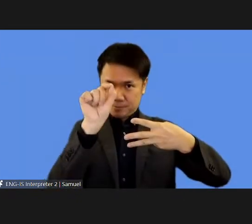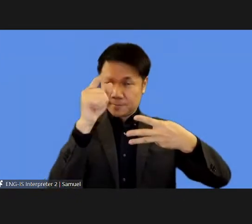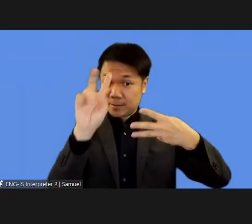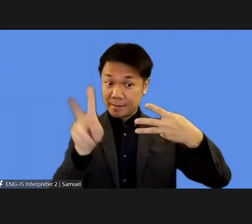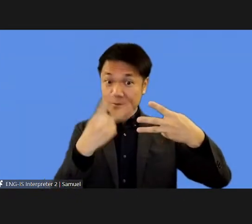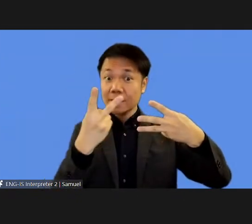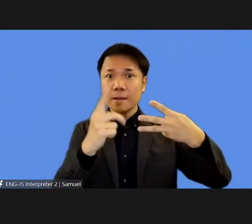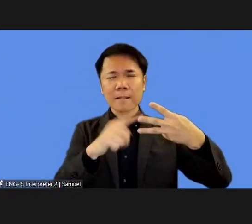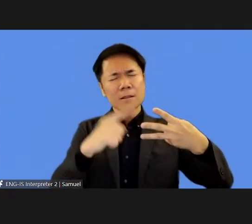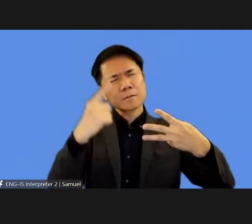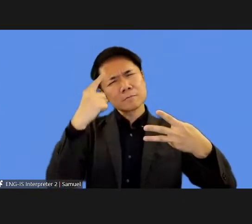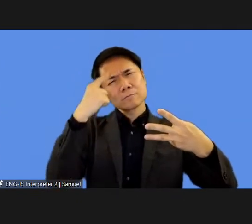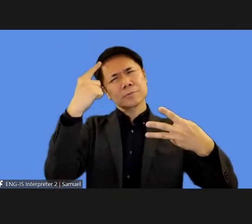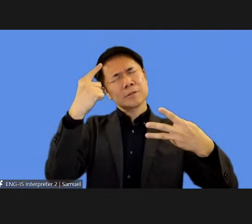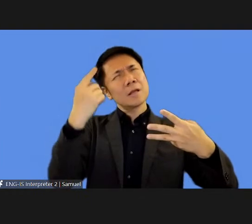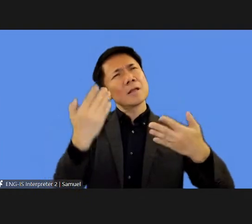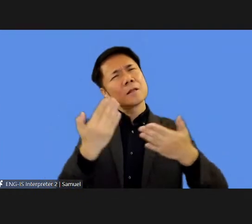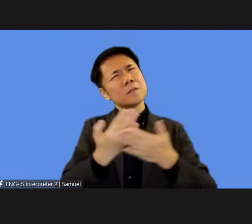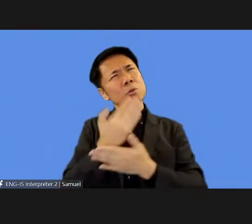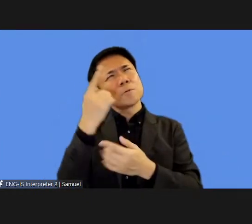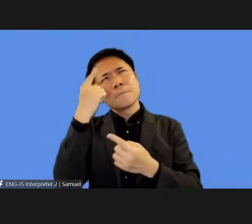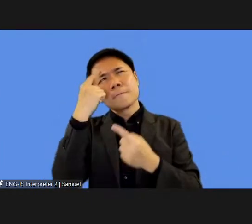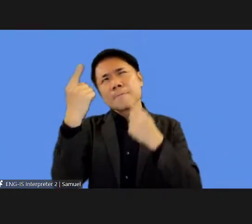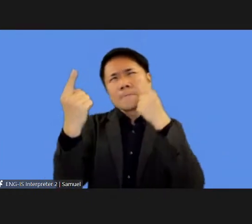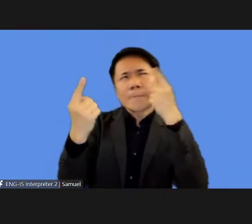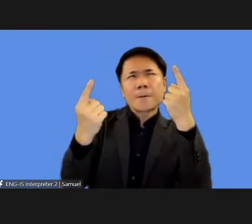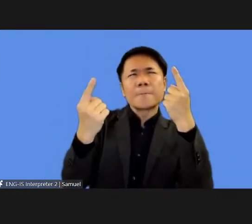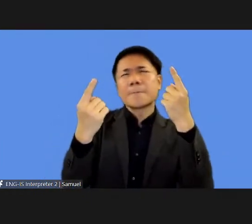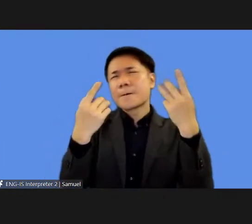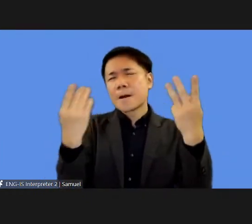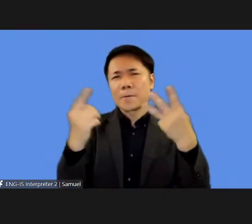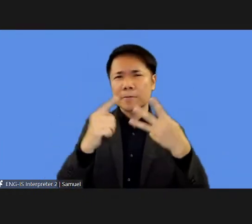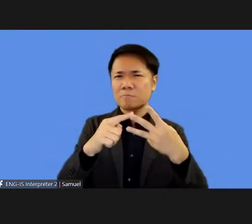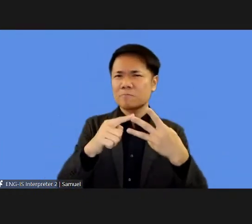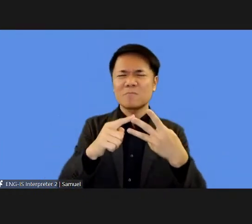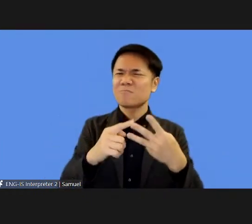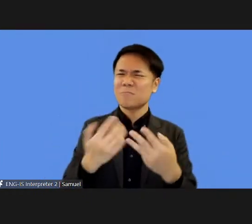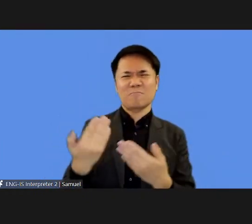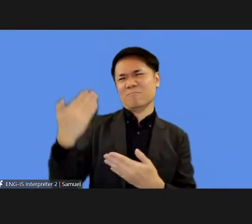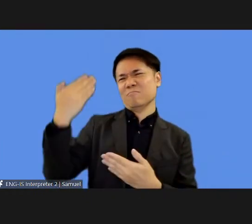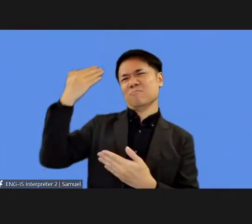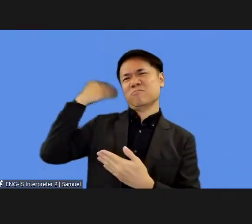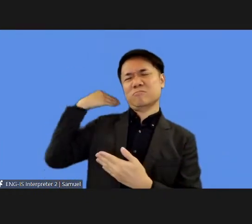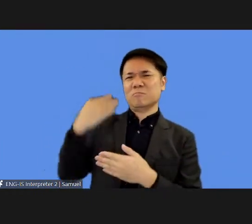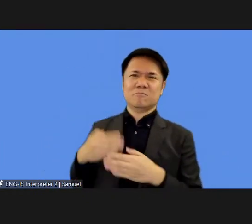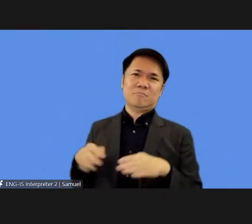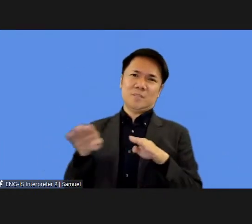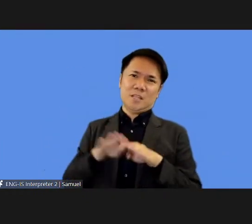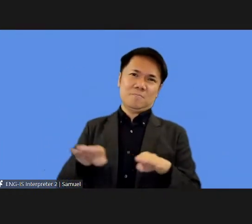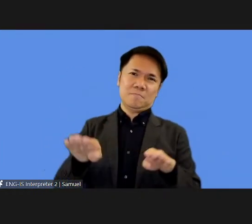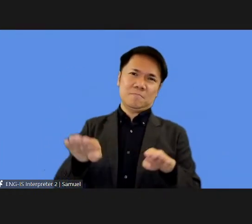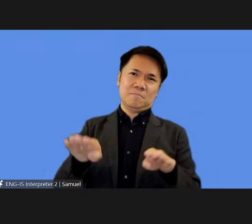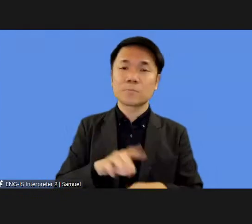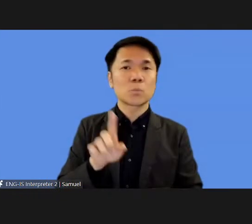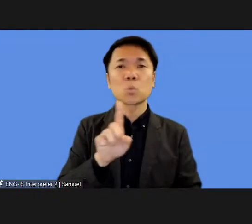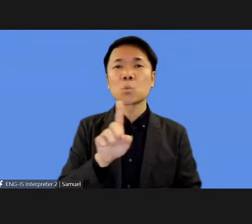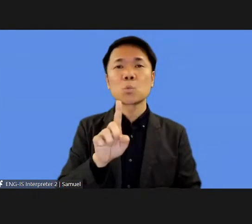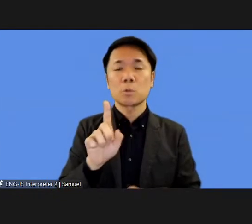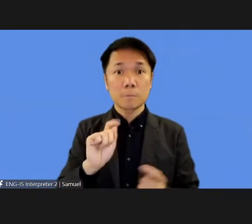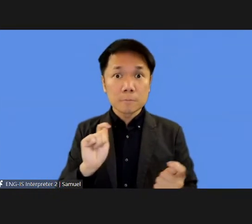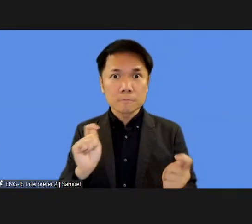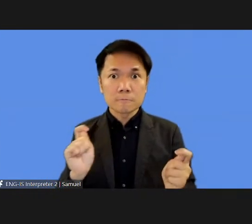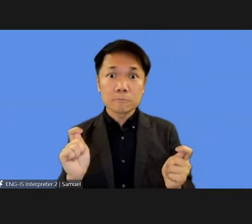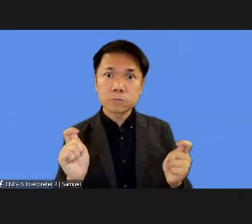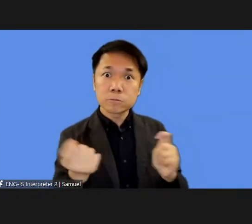is important is we need to innovate. The local governments and authorities have the space